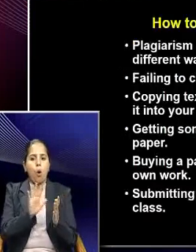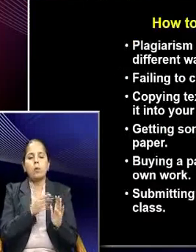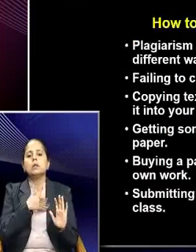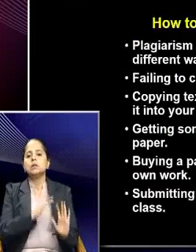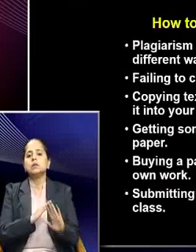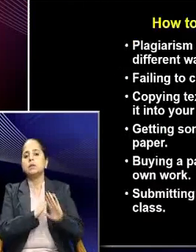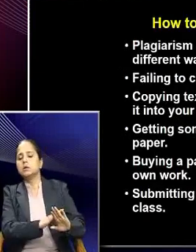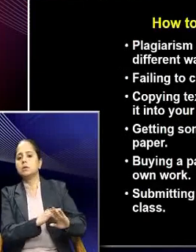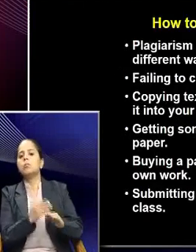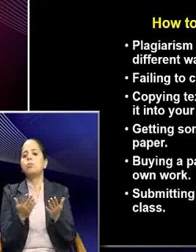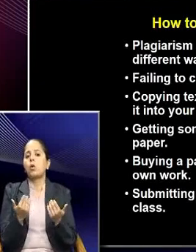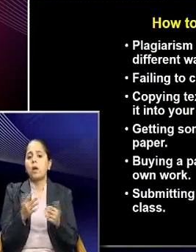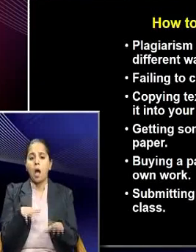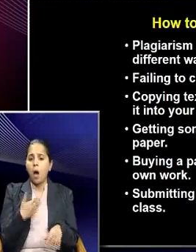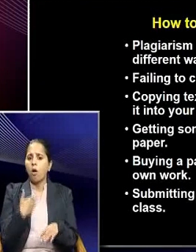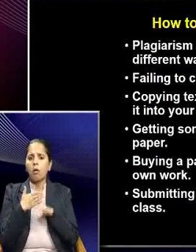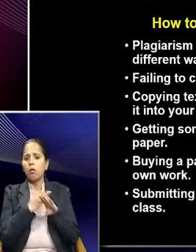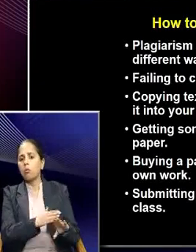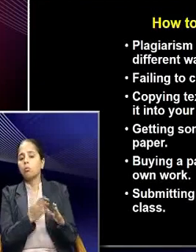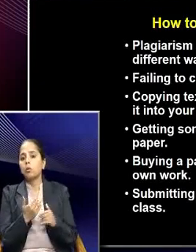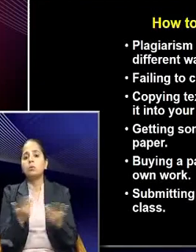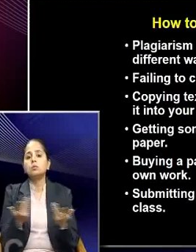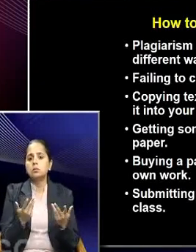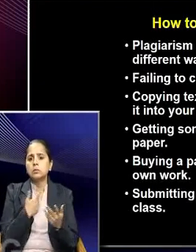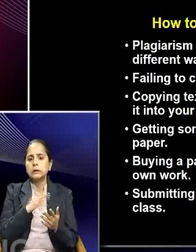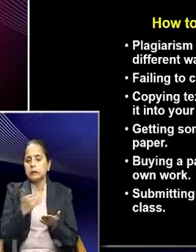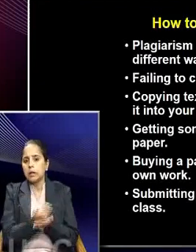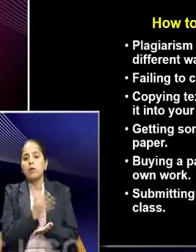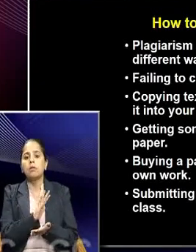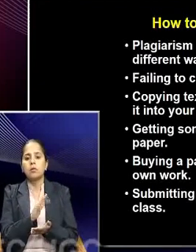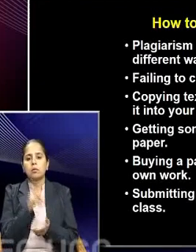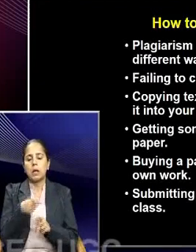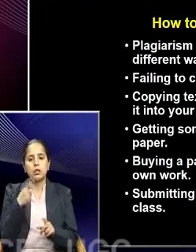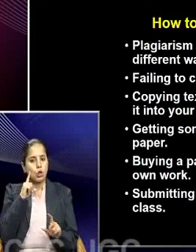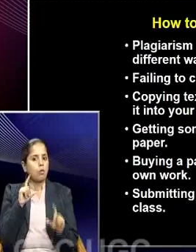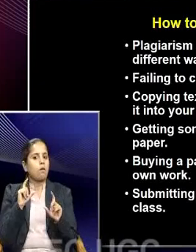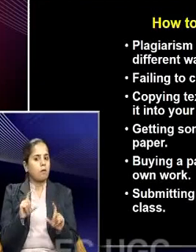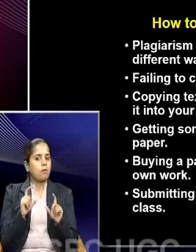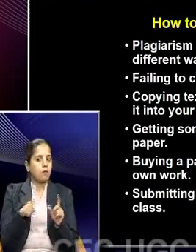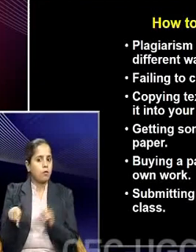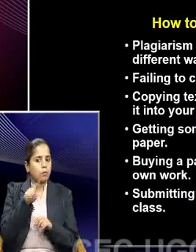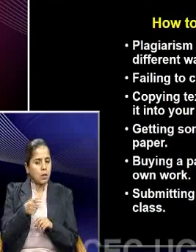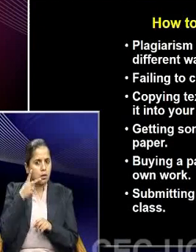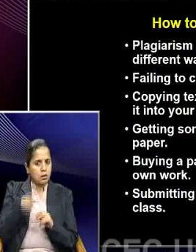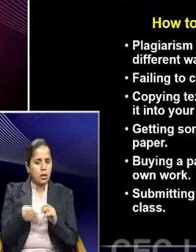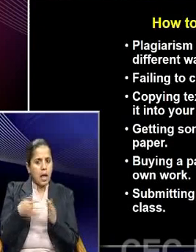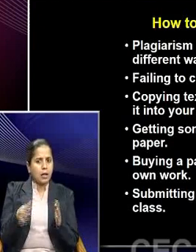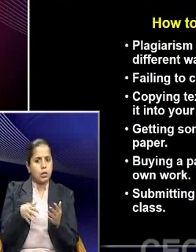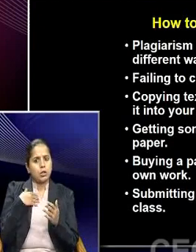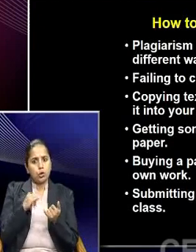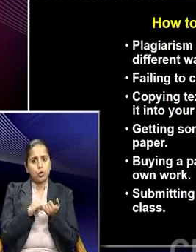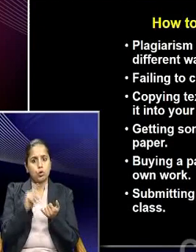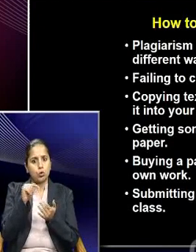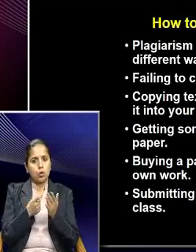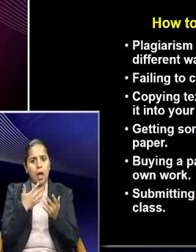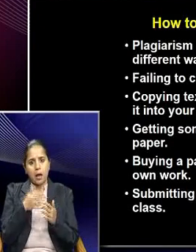plagiarism. How do we avoid plagiarism? We have to be a little cautious in citing the source.